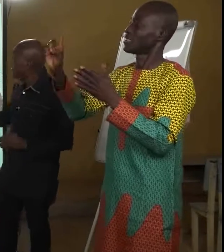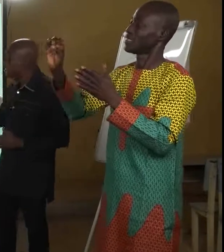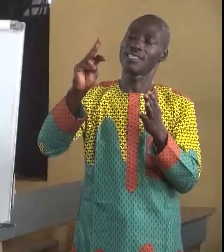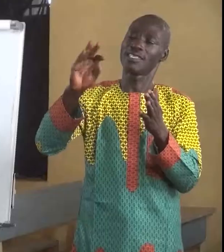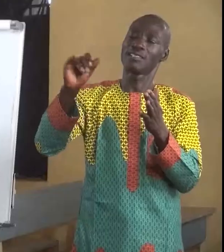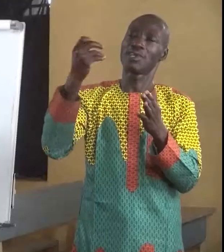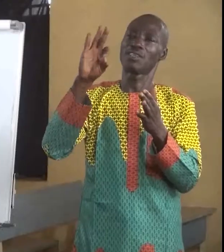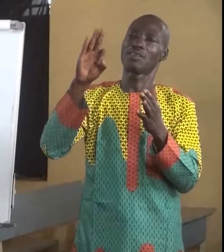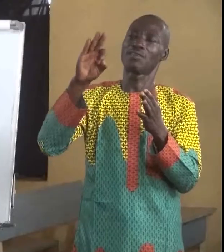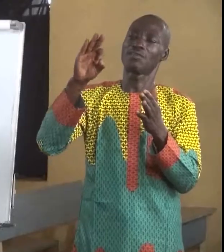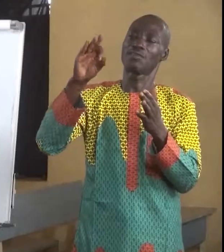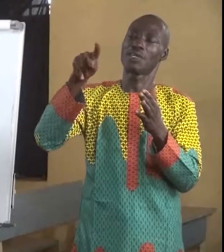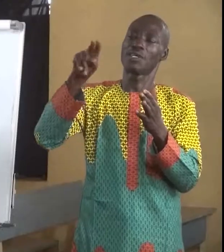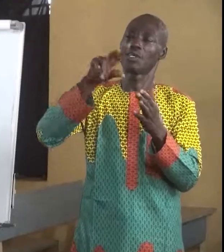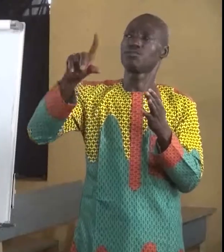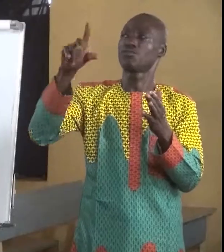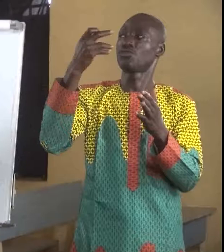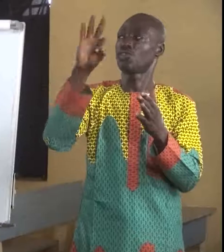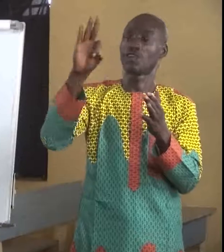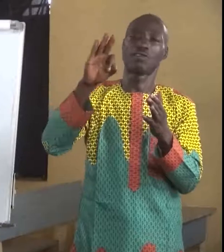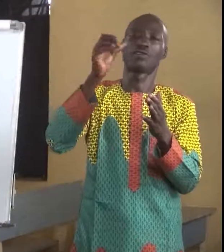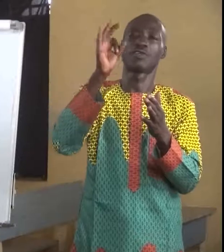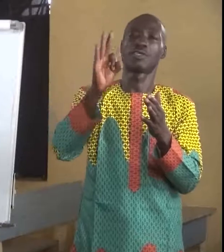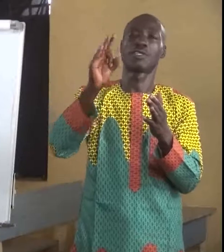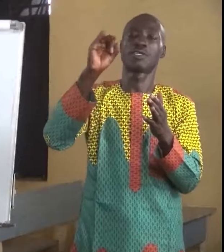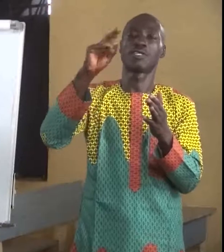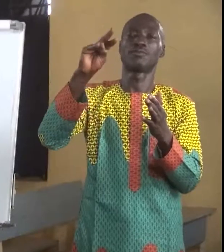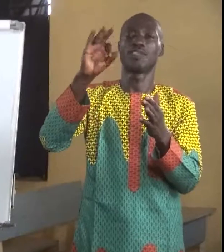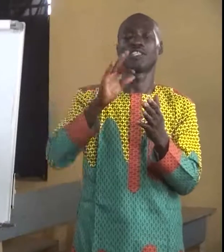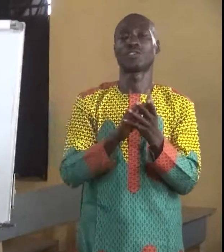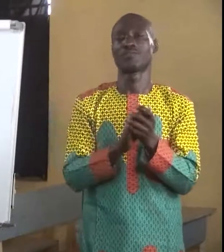higher increase in salaries and their wages. So we define it as